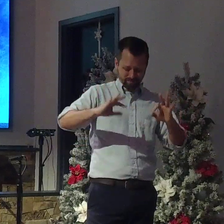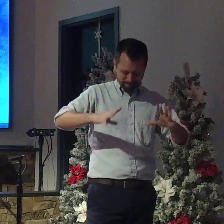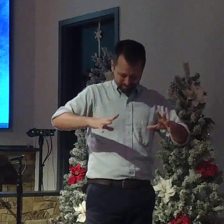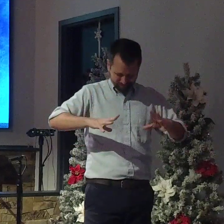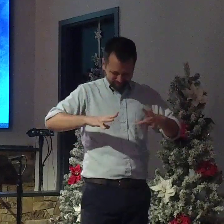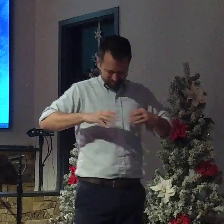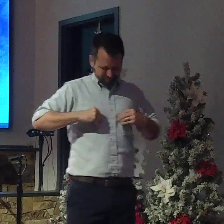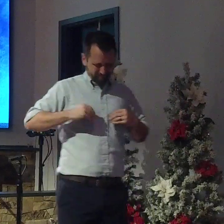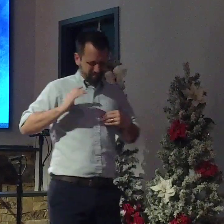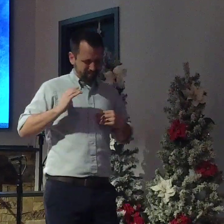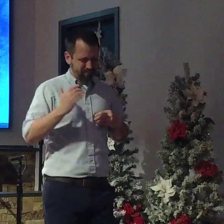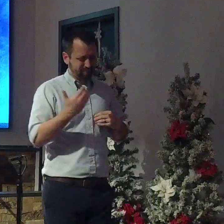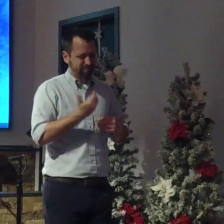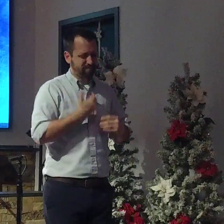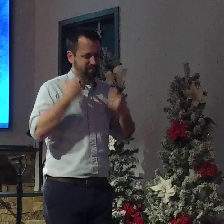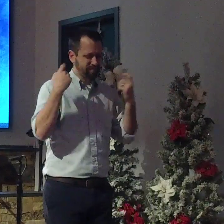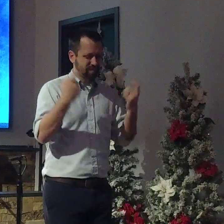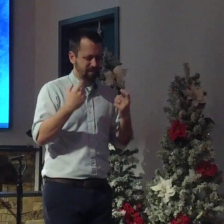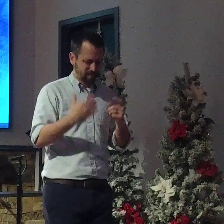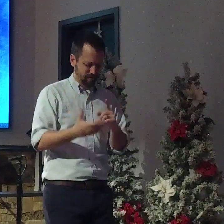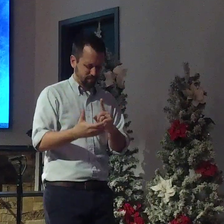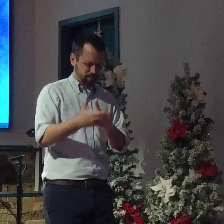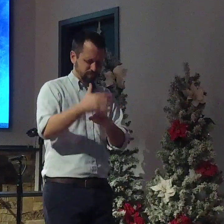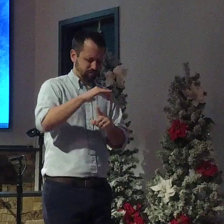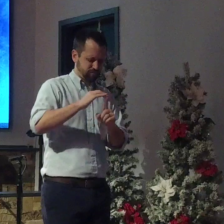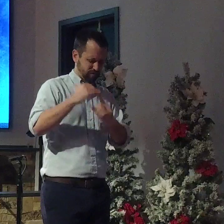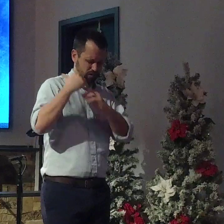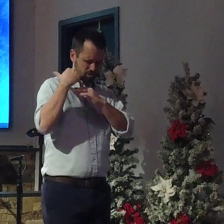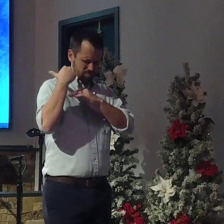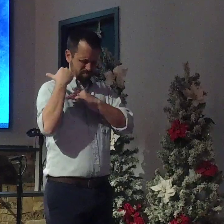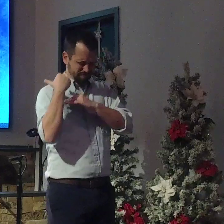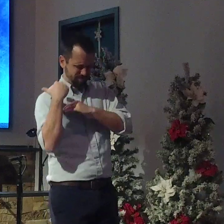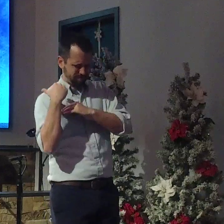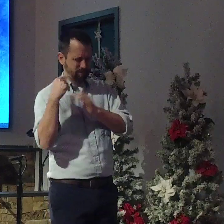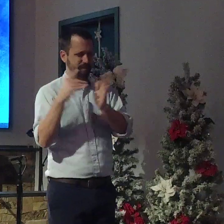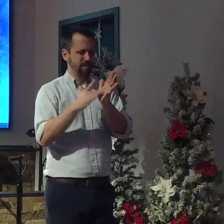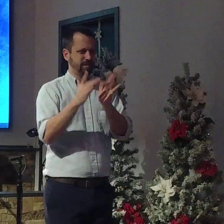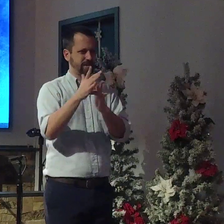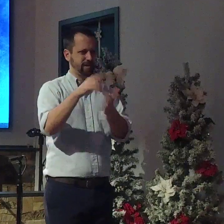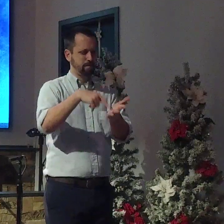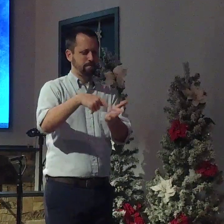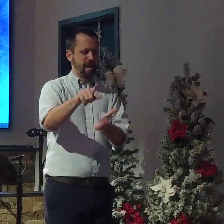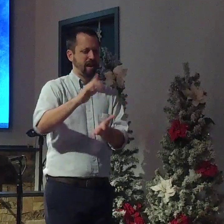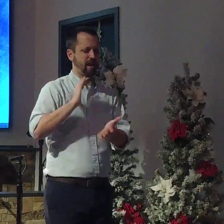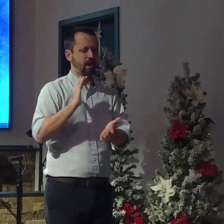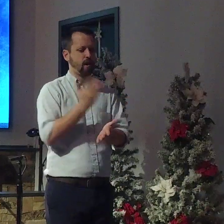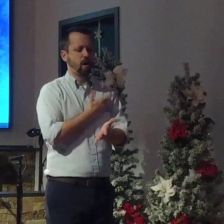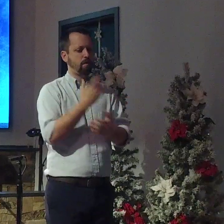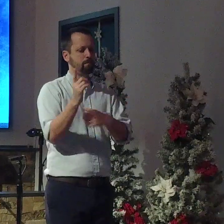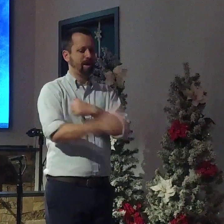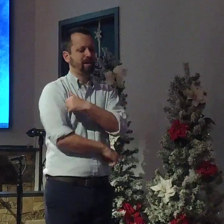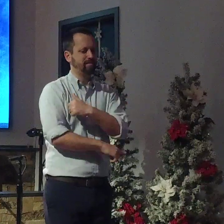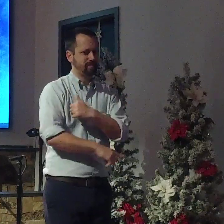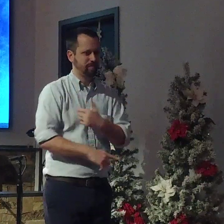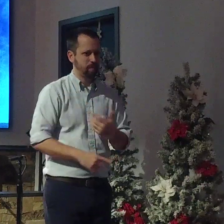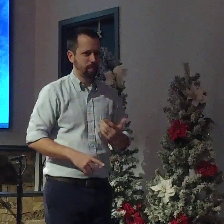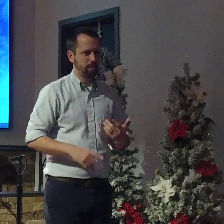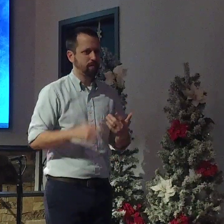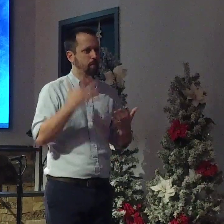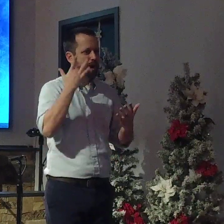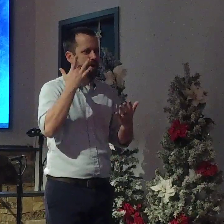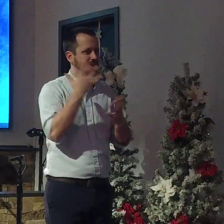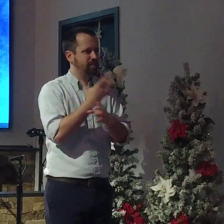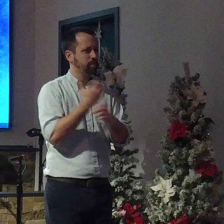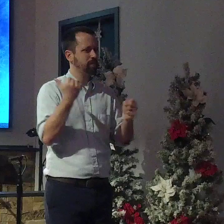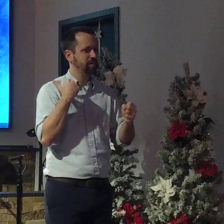And sometimes we still do. According to Romans 6, verse 23, the Bible says the penalty of our sin is